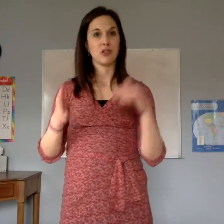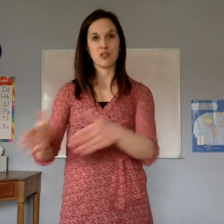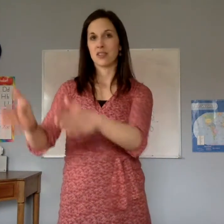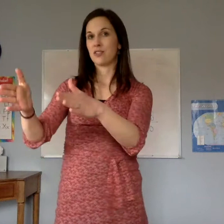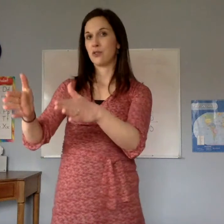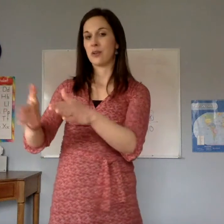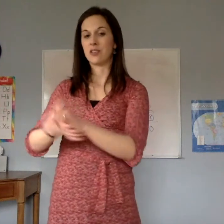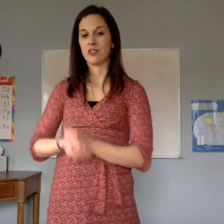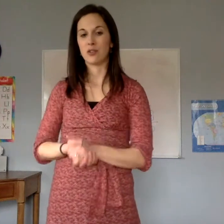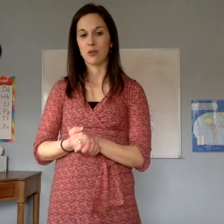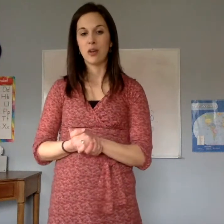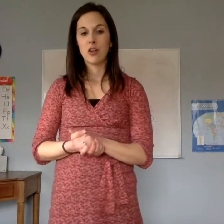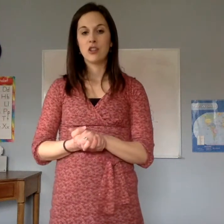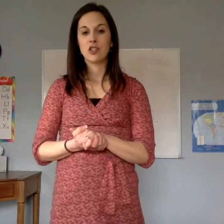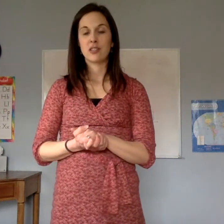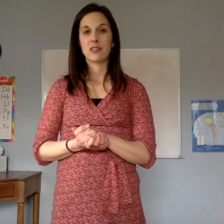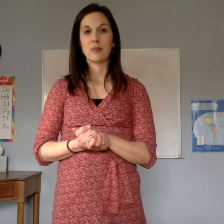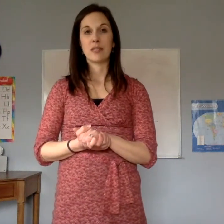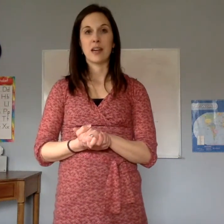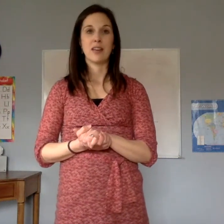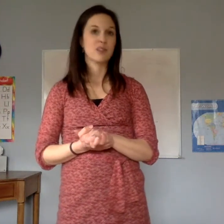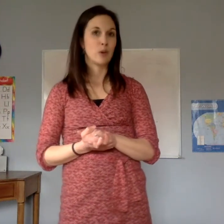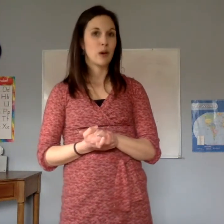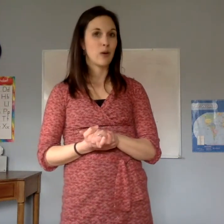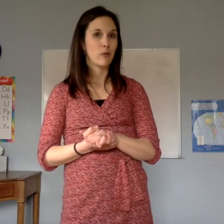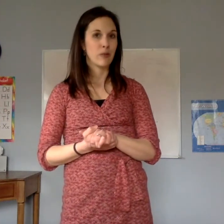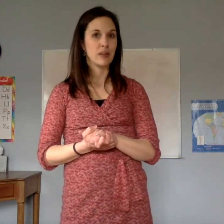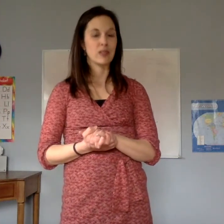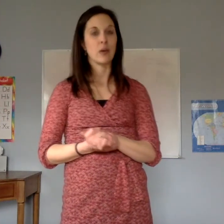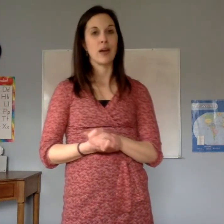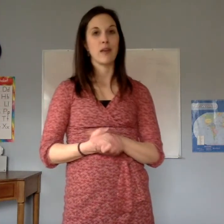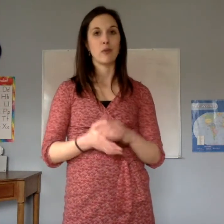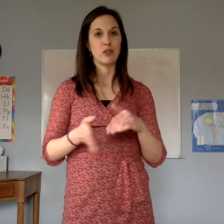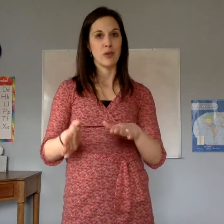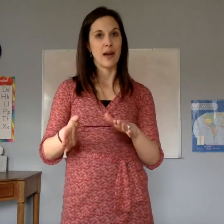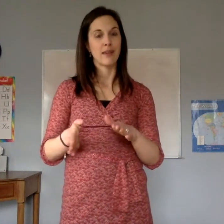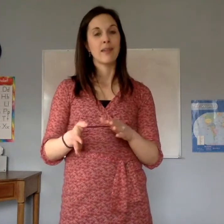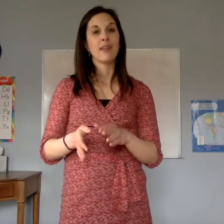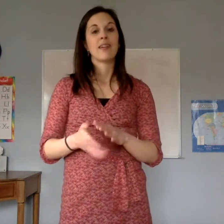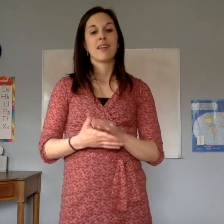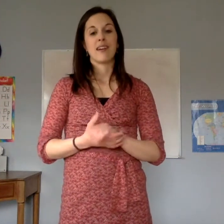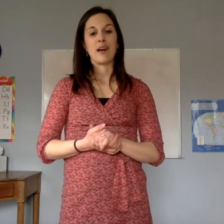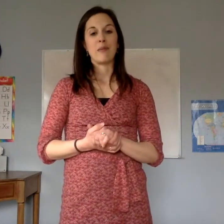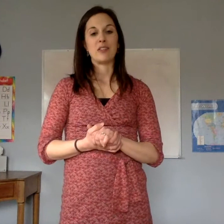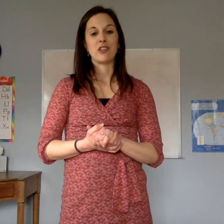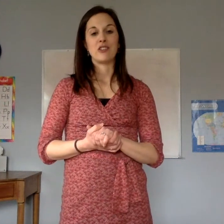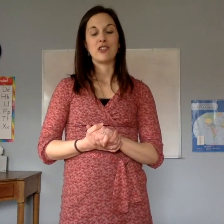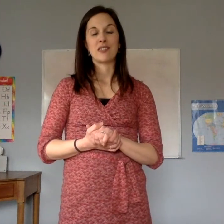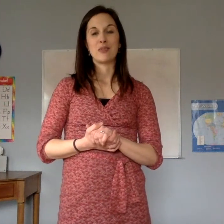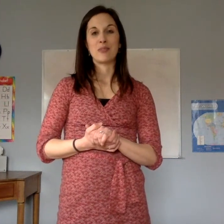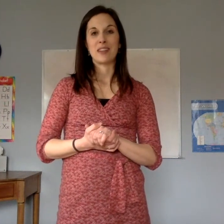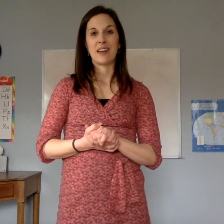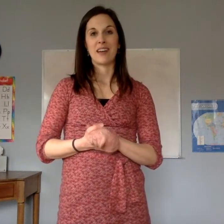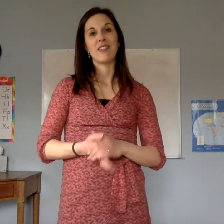just leads you into Jesus the Messiah, so hopefully it's okay if we do that, into Jesus the Messiah, and then the